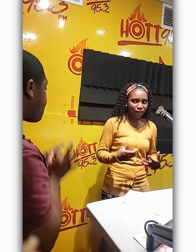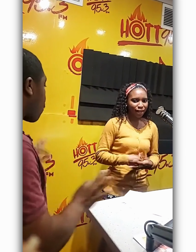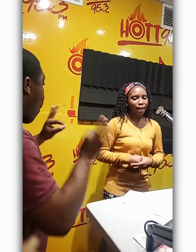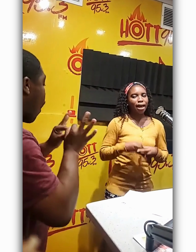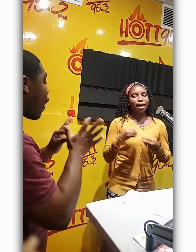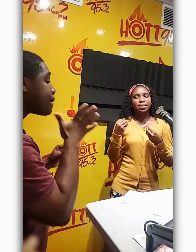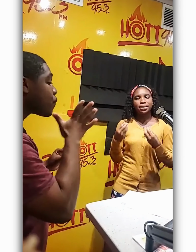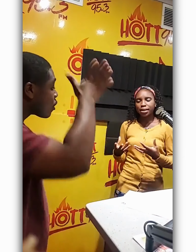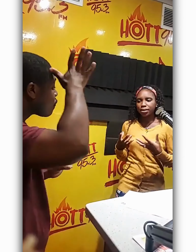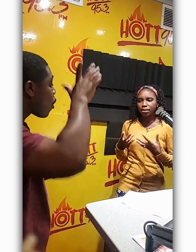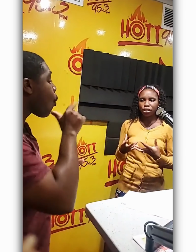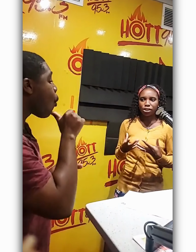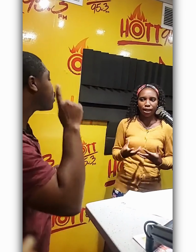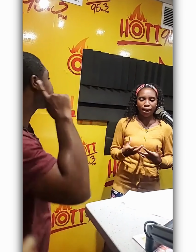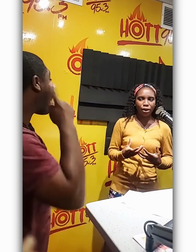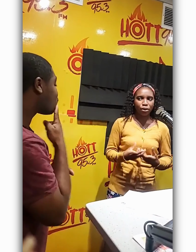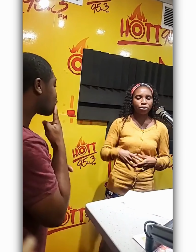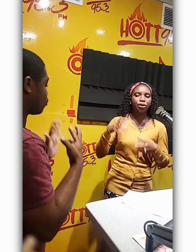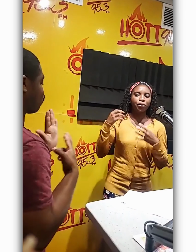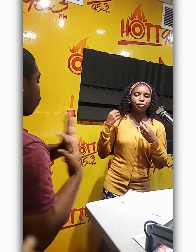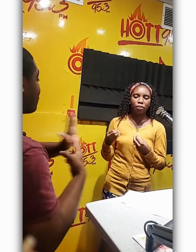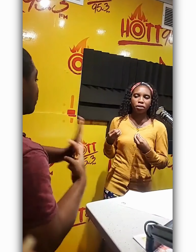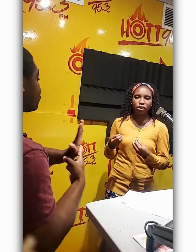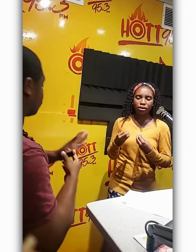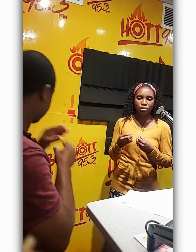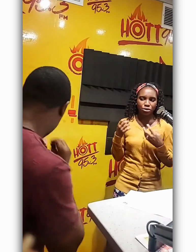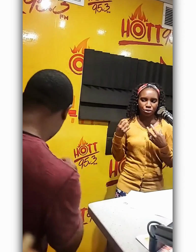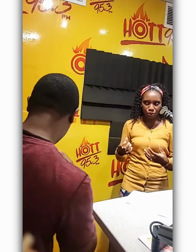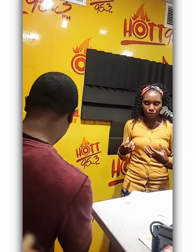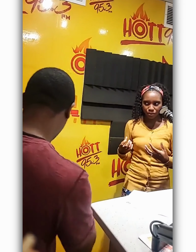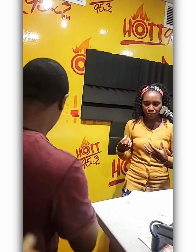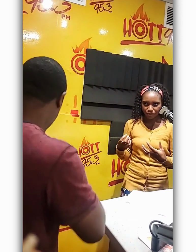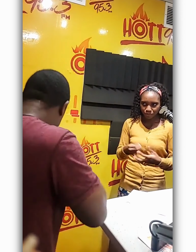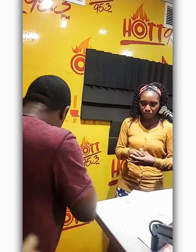hearing, I still teach sign language from the child's youth.